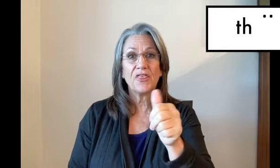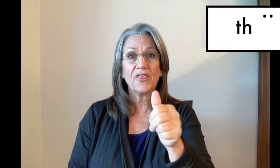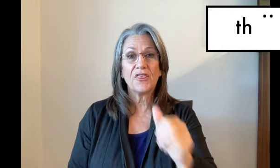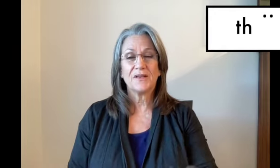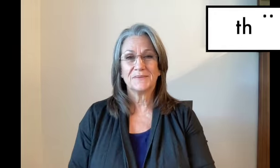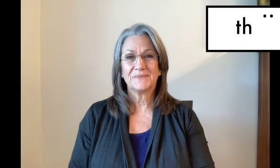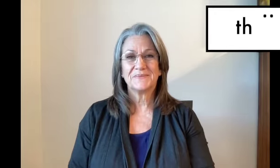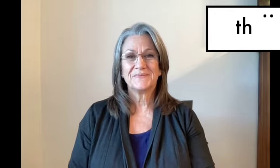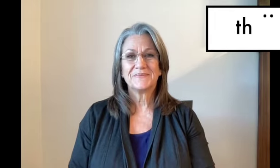th.